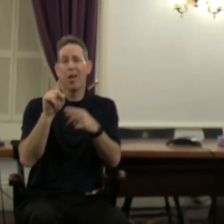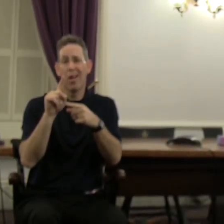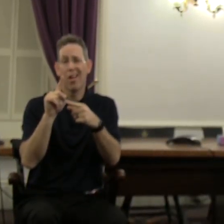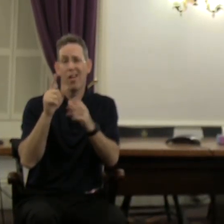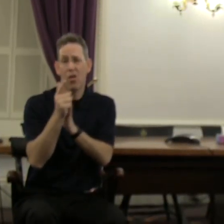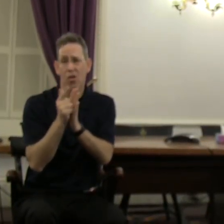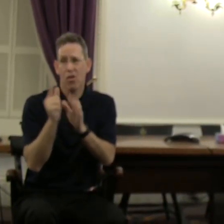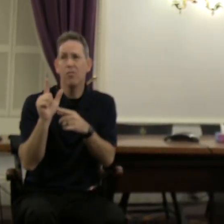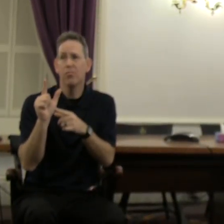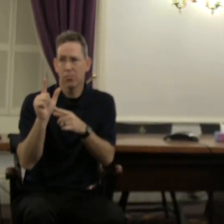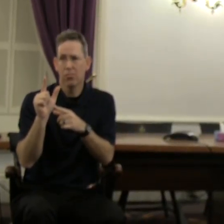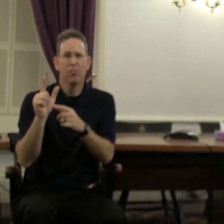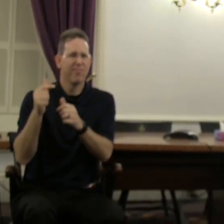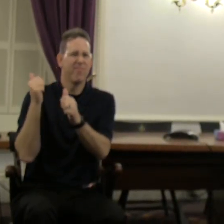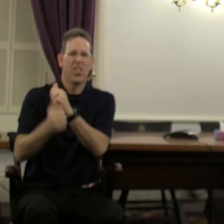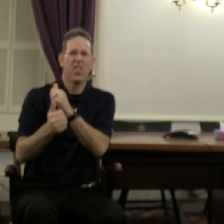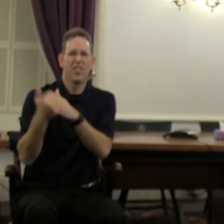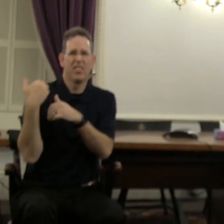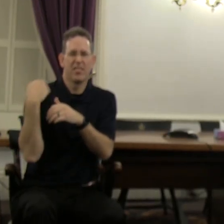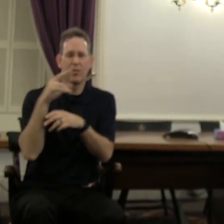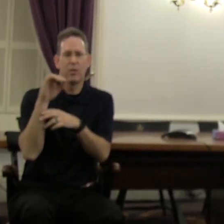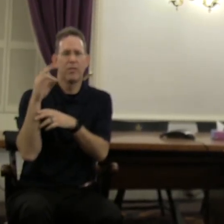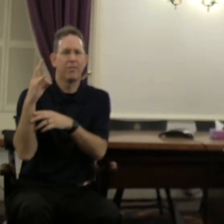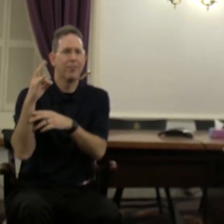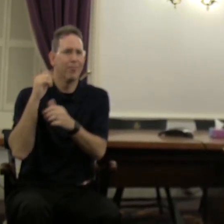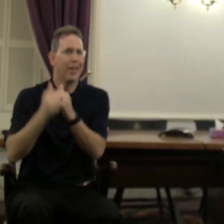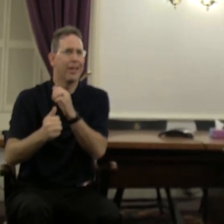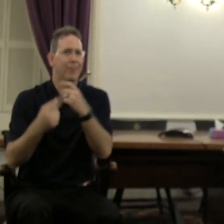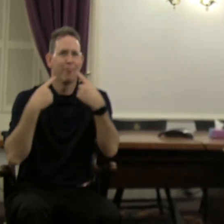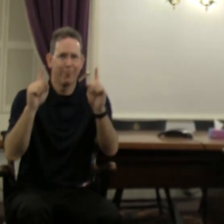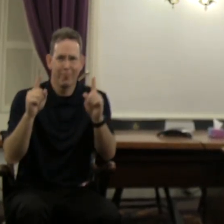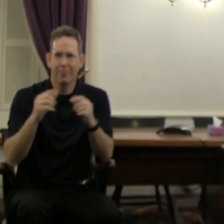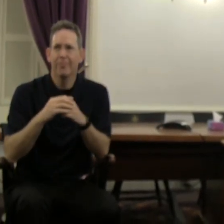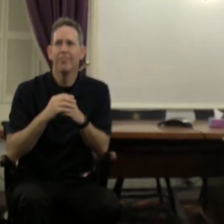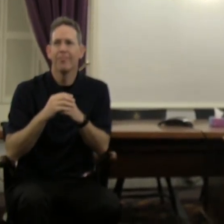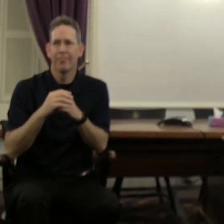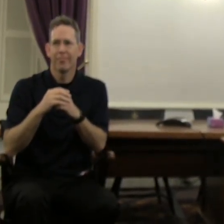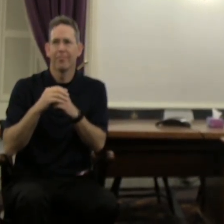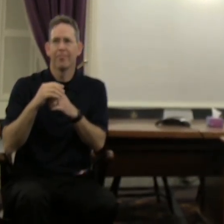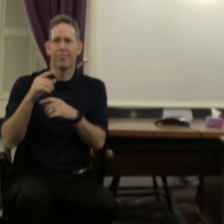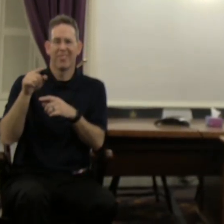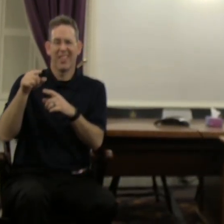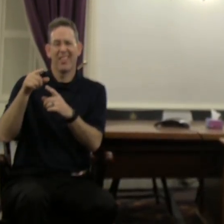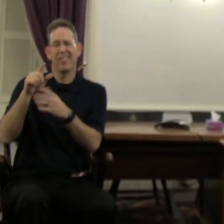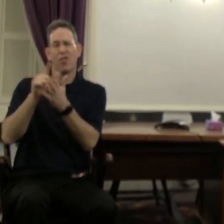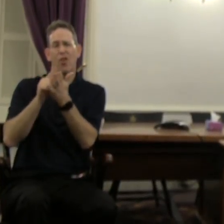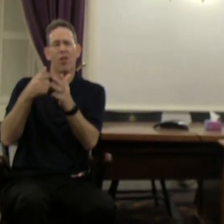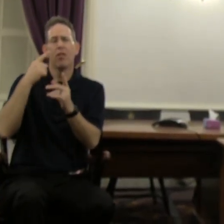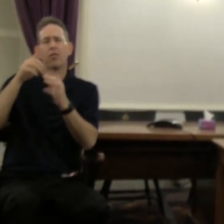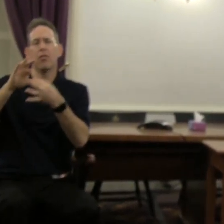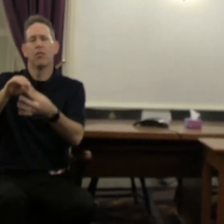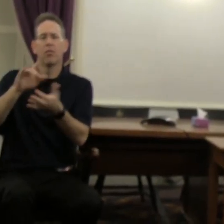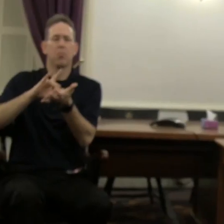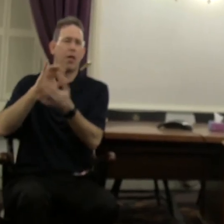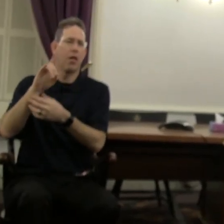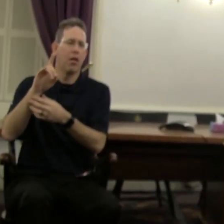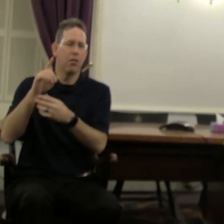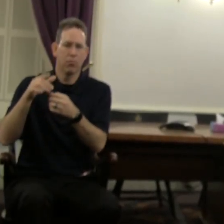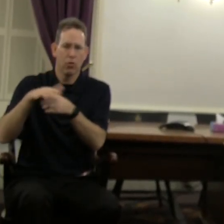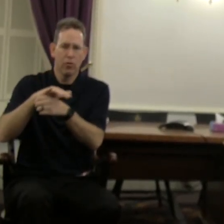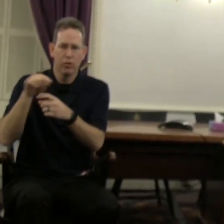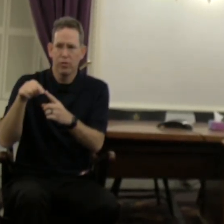self-confidence, and independence. The changes within Act 51 of 2015,